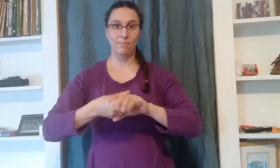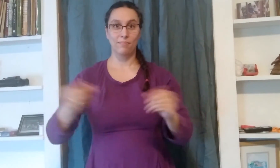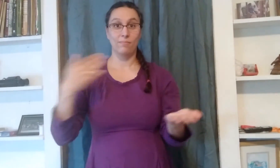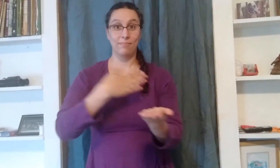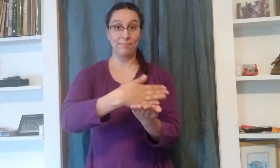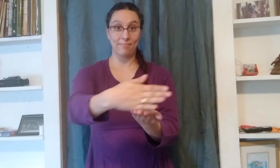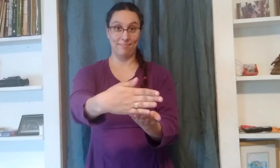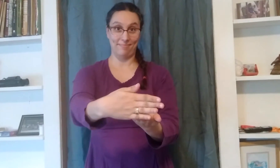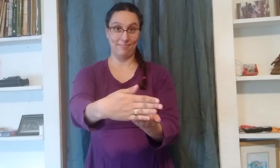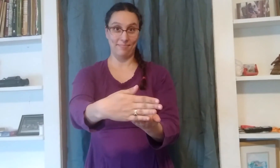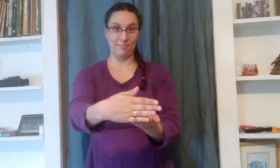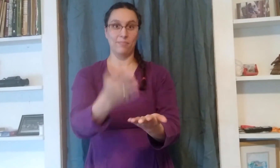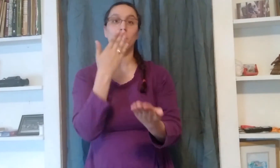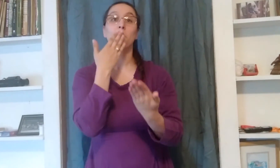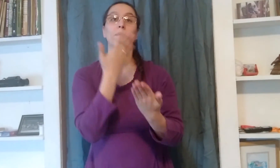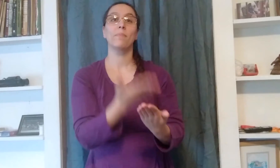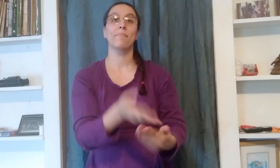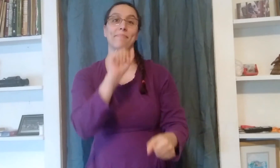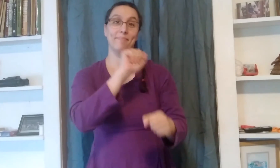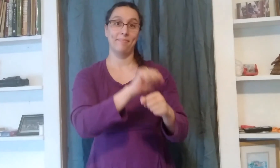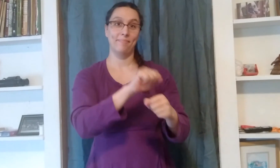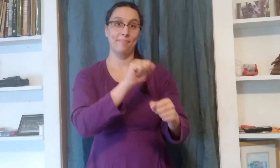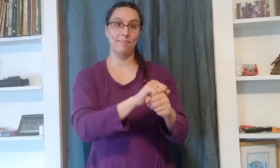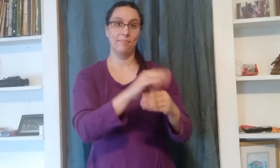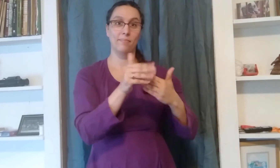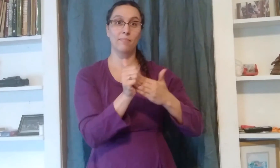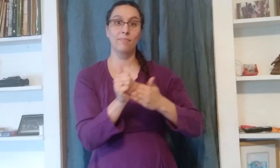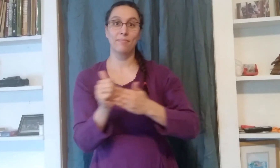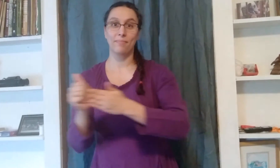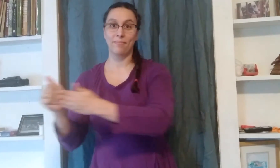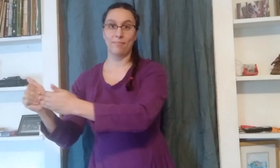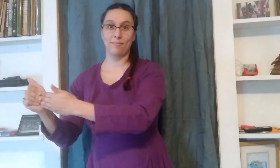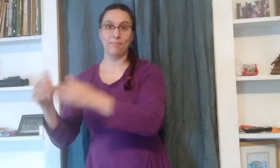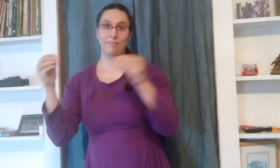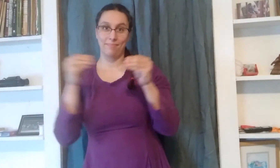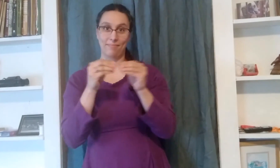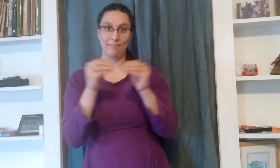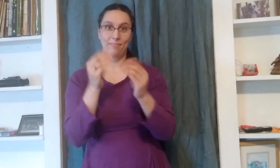is, one good deed deserves another.